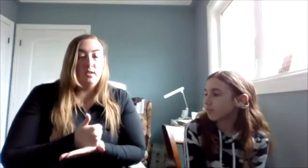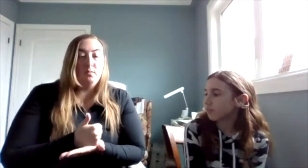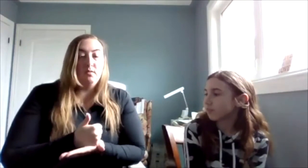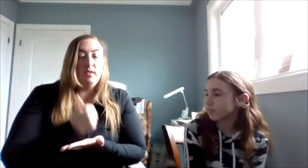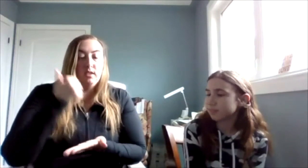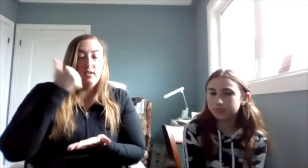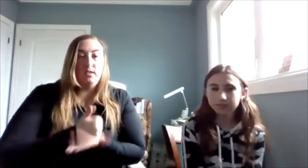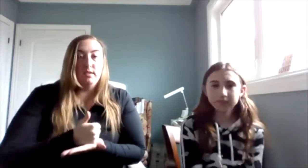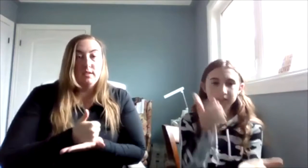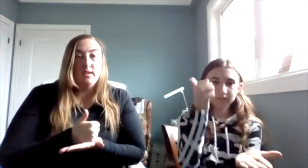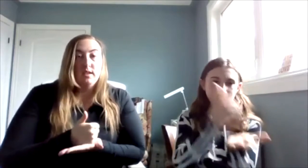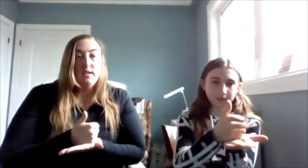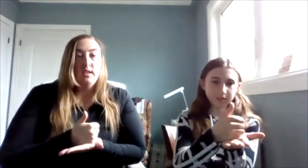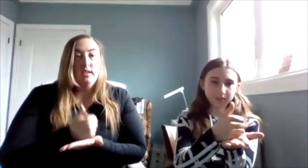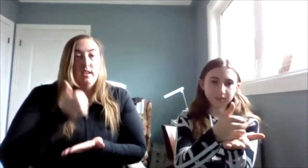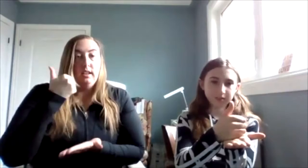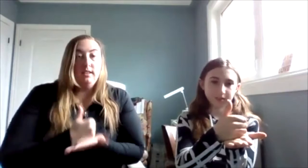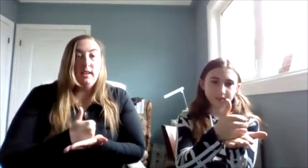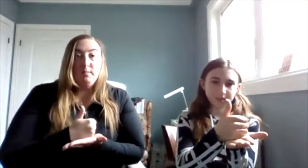move it. It's like a statement.